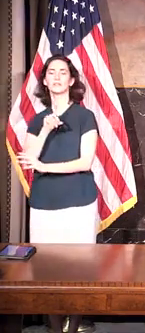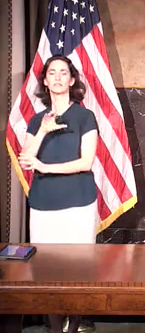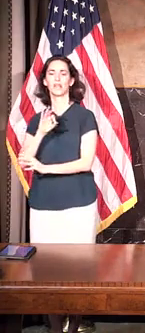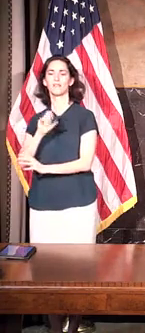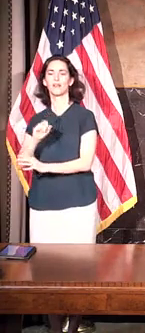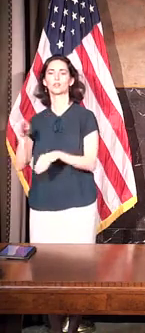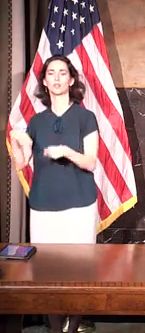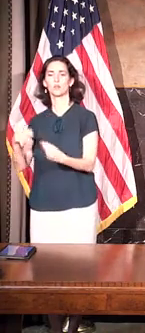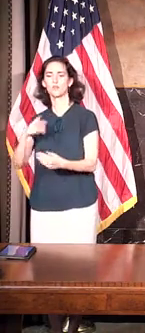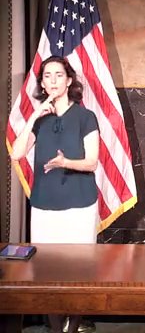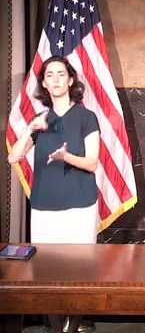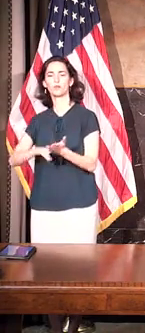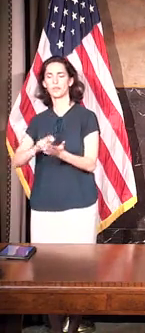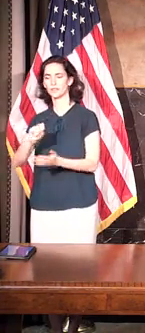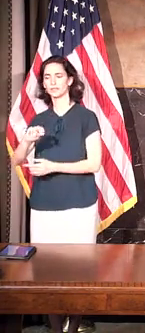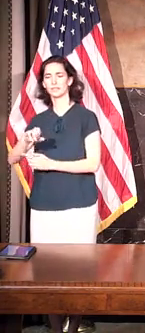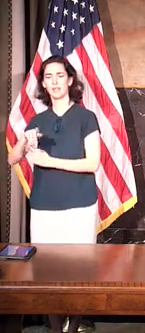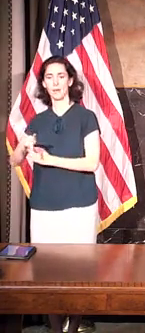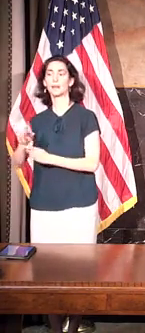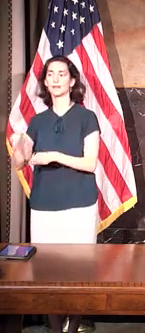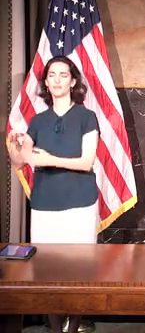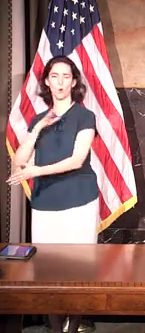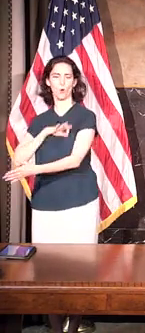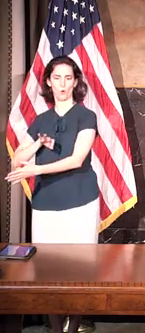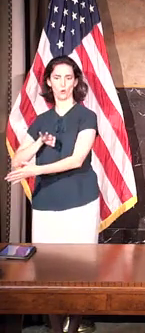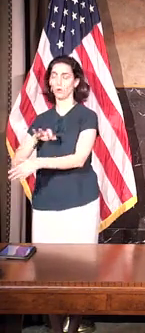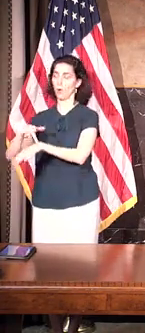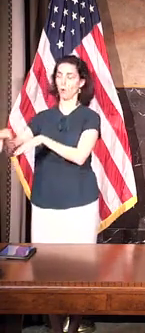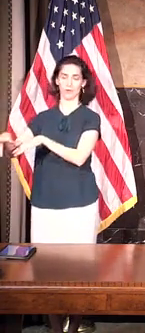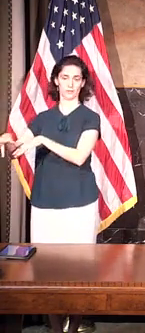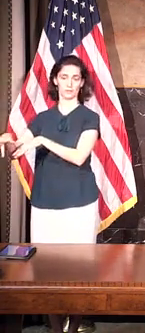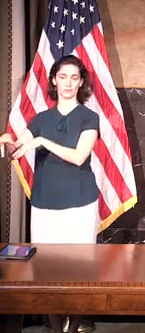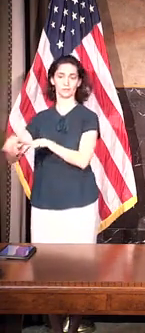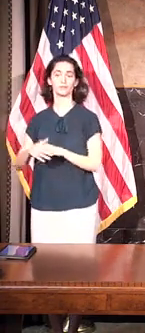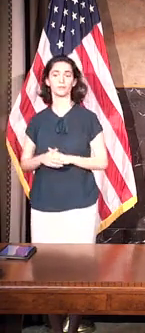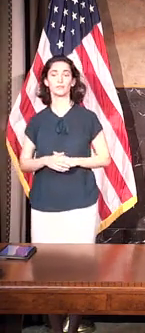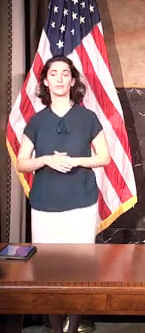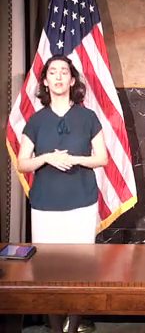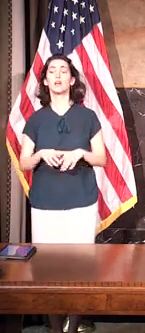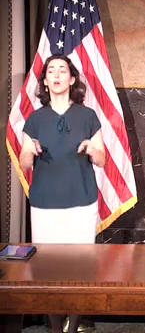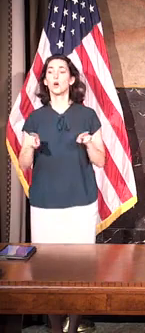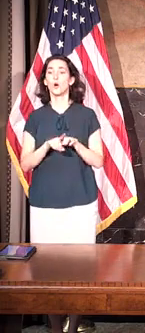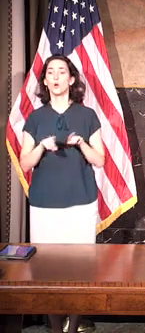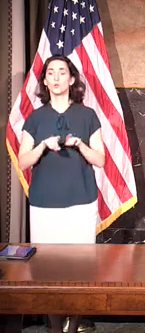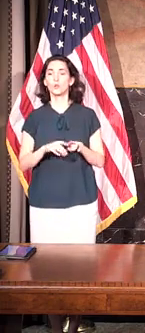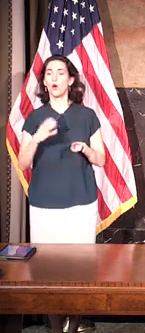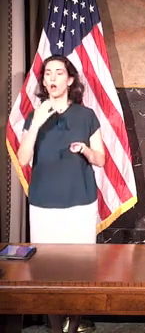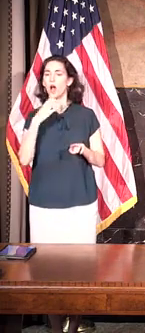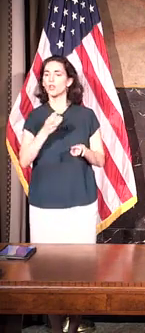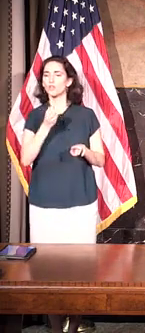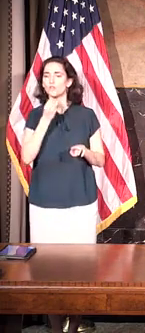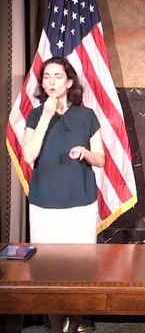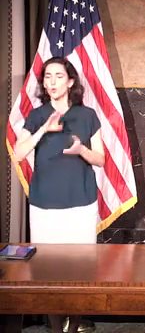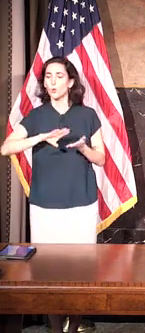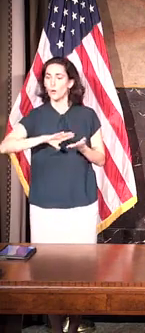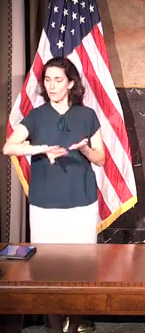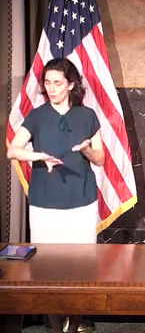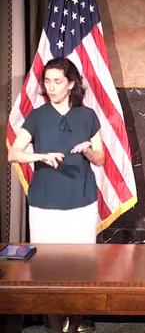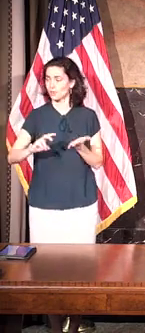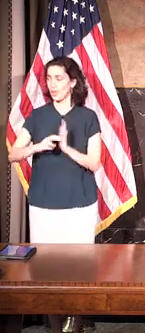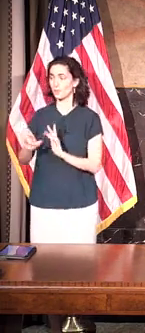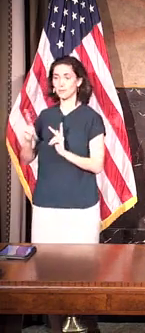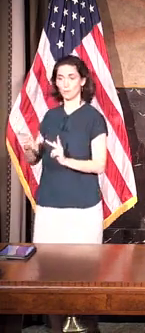and they'll do that today for current recipients. And there's also been an extension of the hot foods waiver that allows SNAP and DSNAP